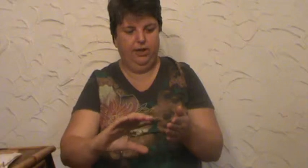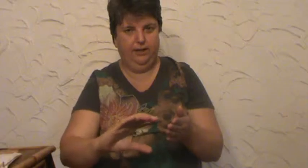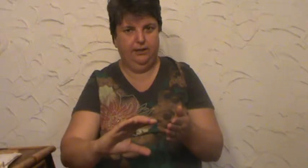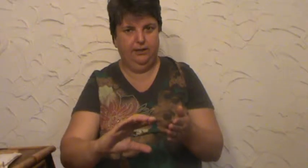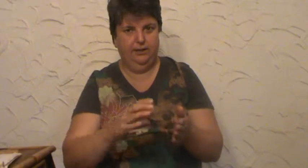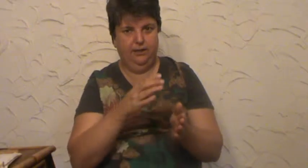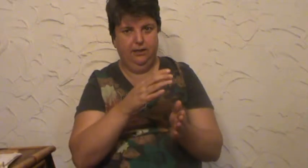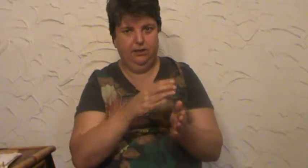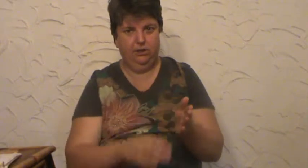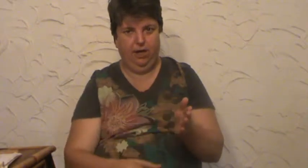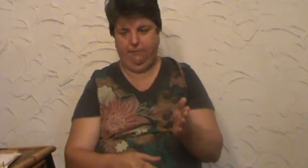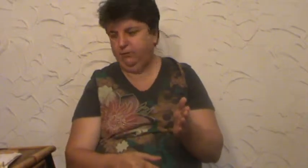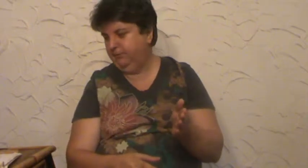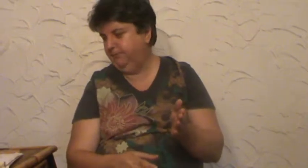Check, chapter.